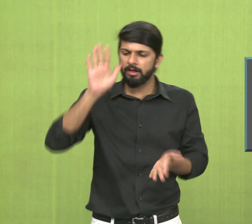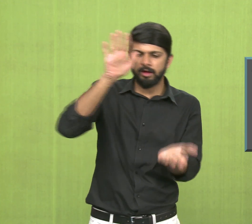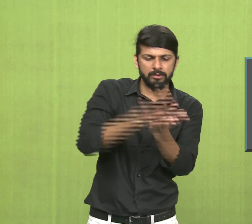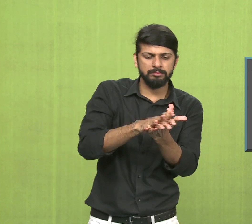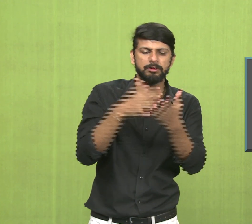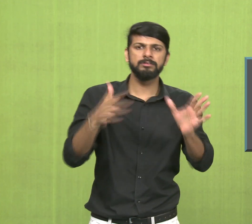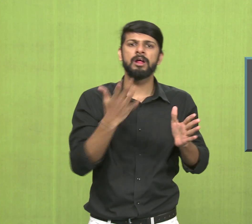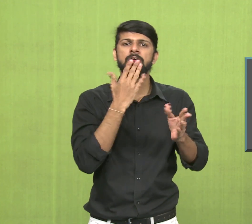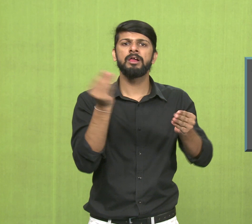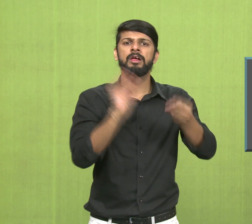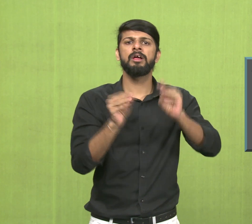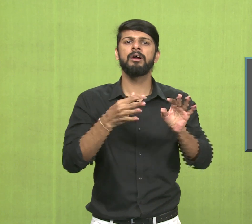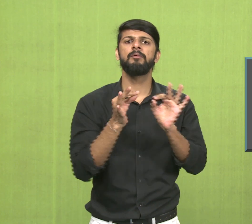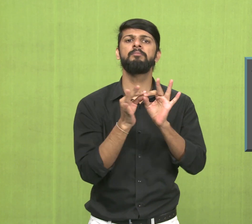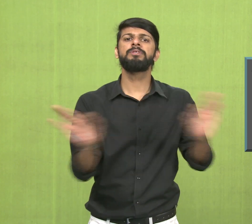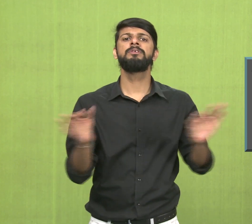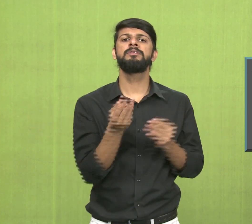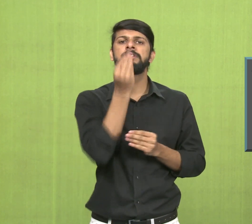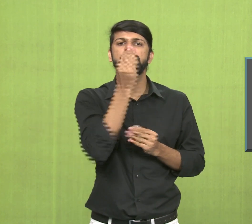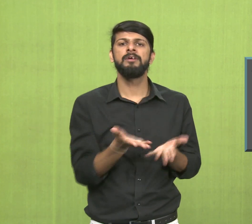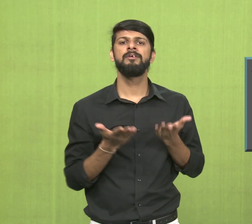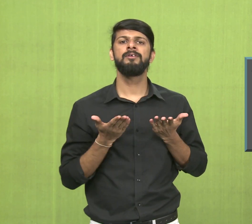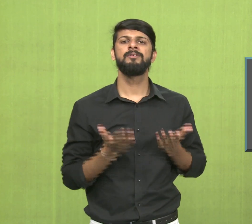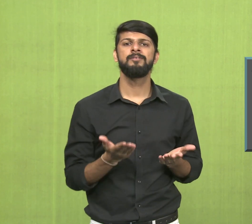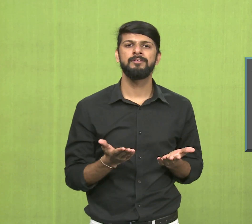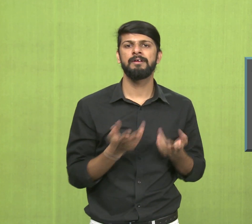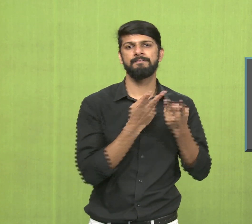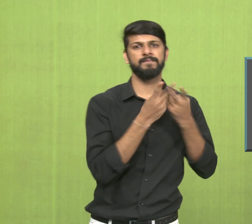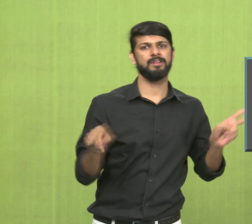You just have to dip it in the color and then get the desired impression.